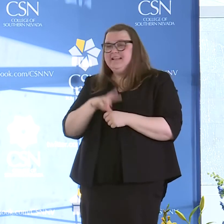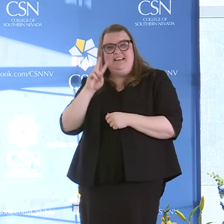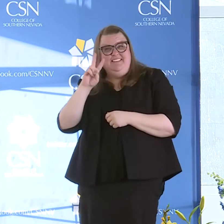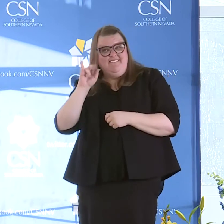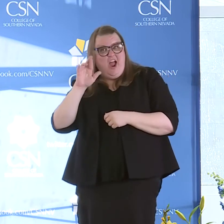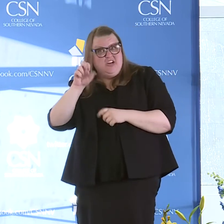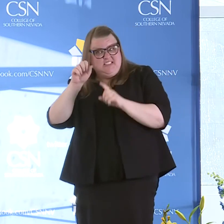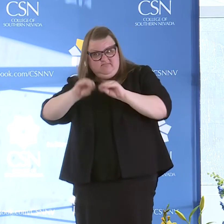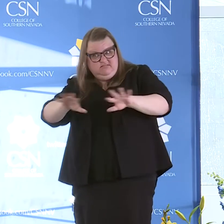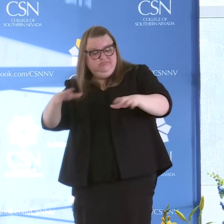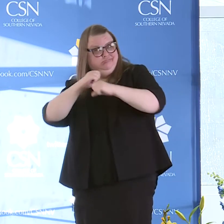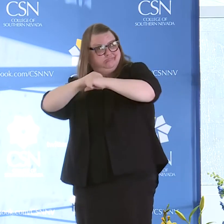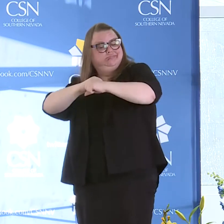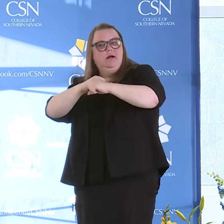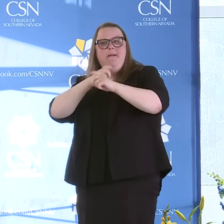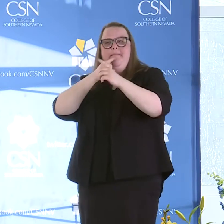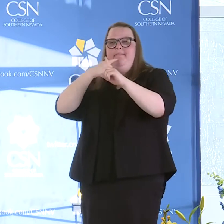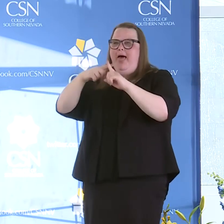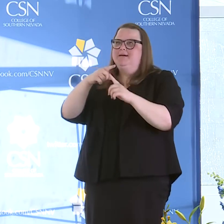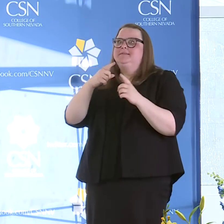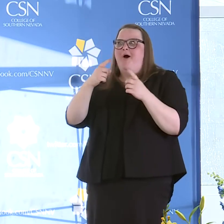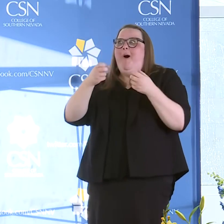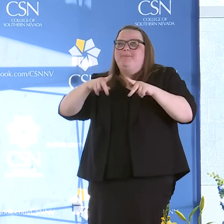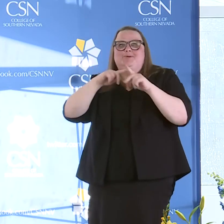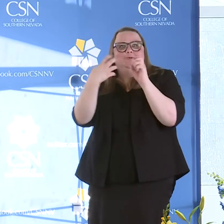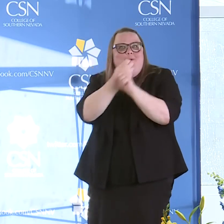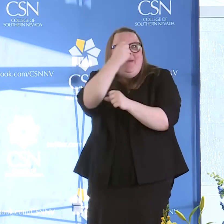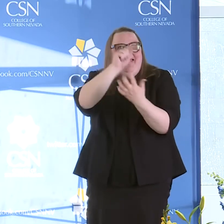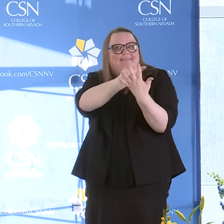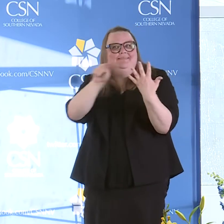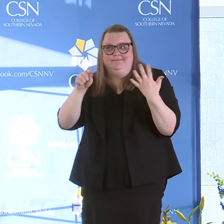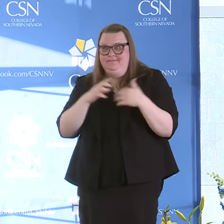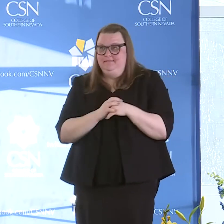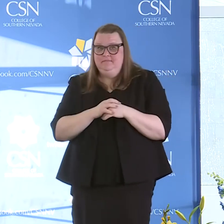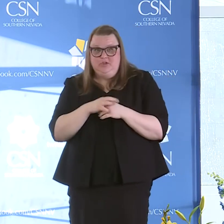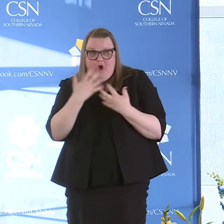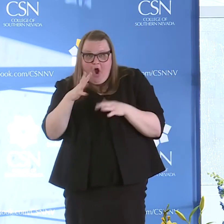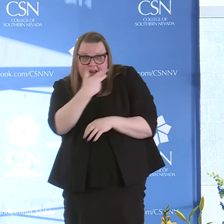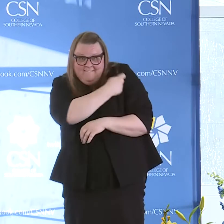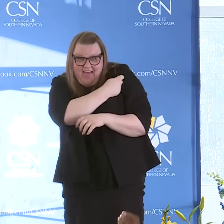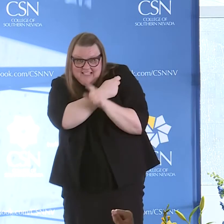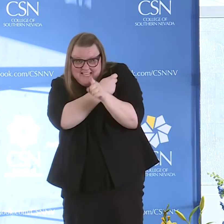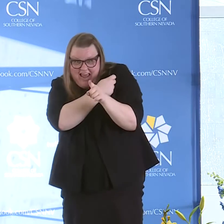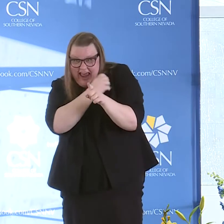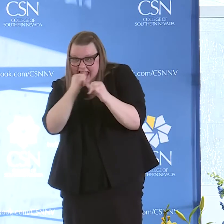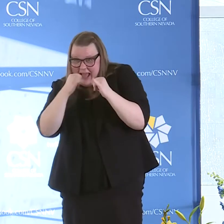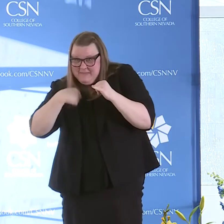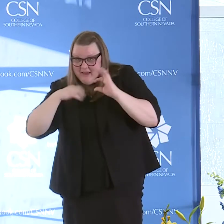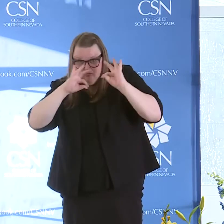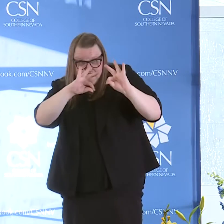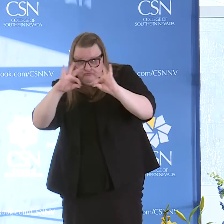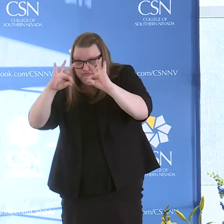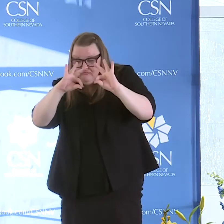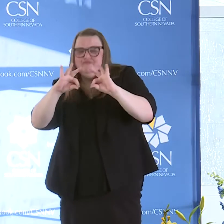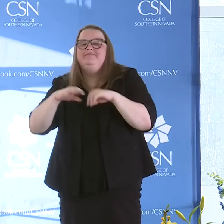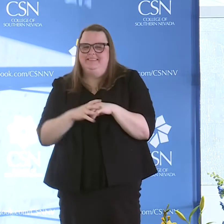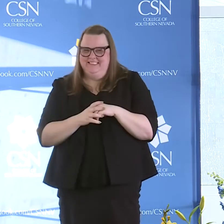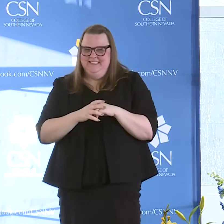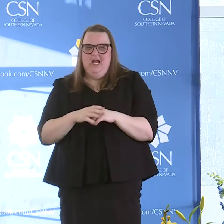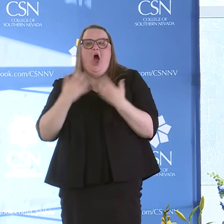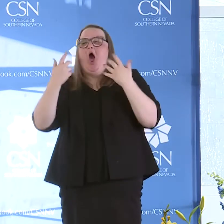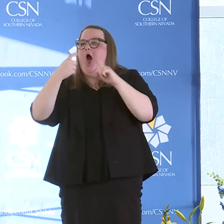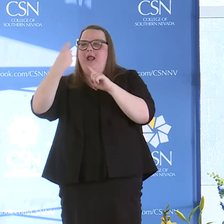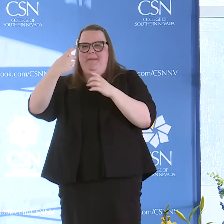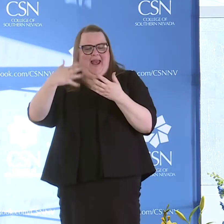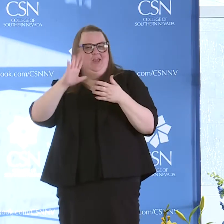virus and a shot at some incredible prizes. Are you already vaccinated? Like me? Well, you're automatically